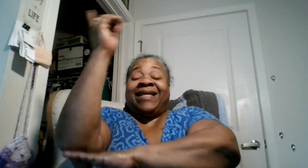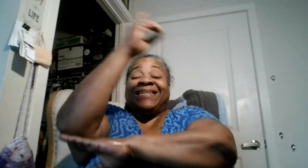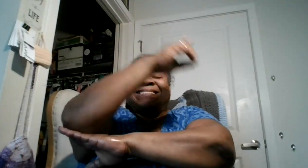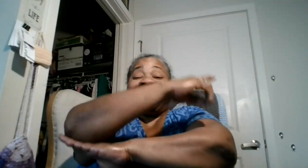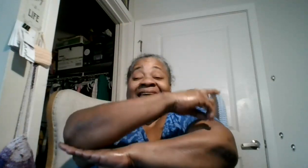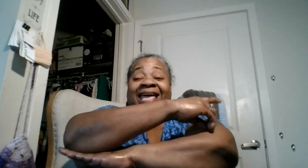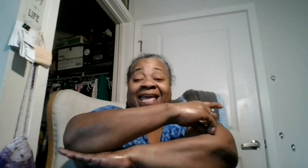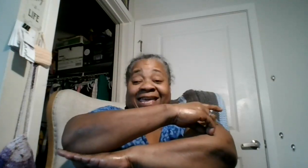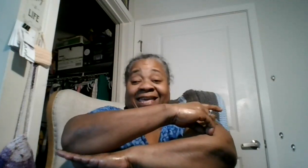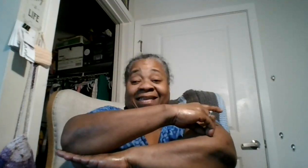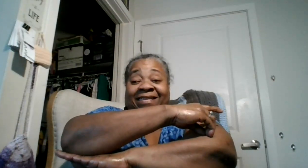Day.